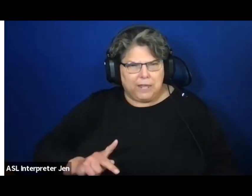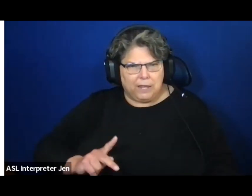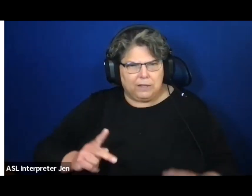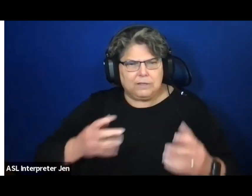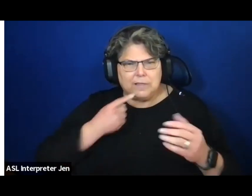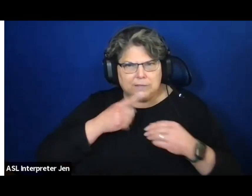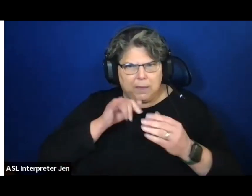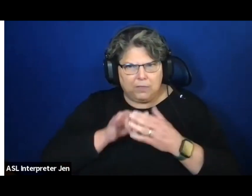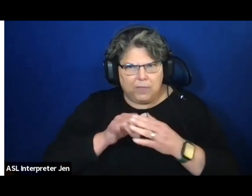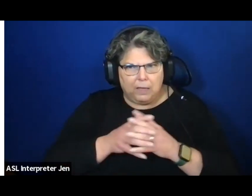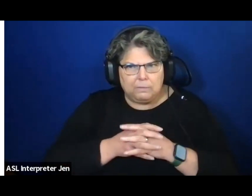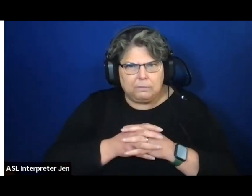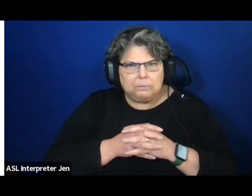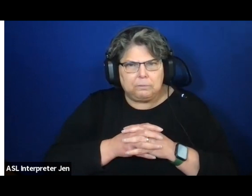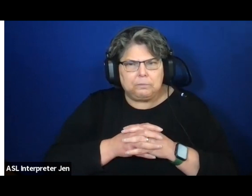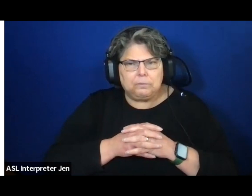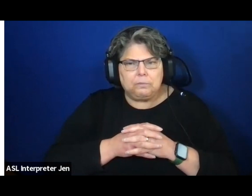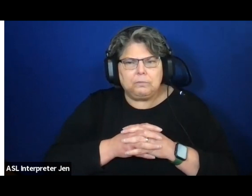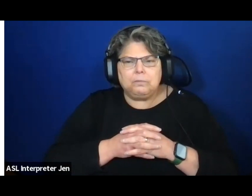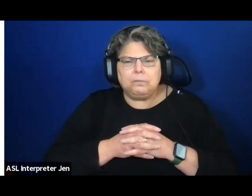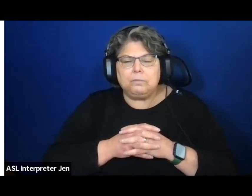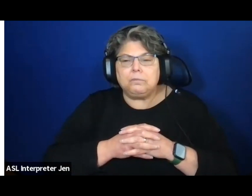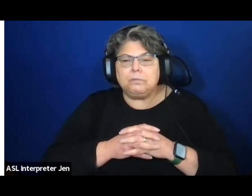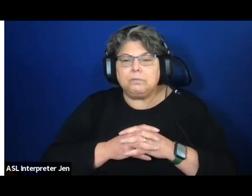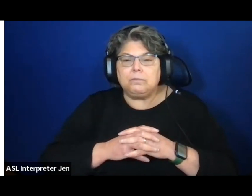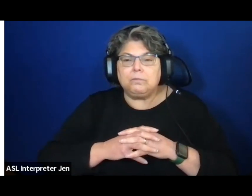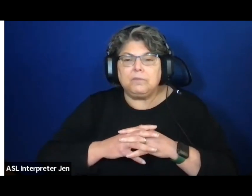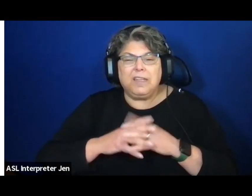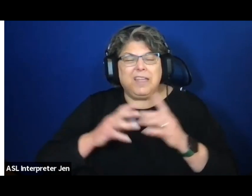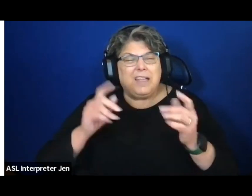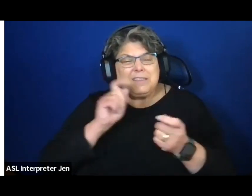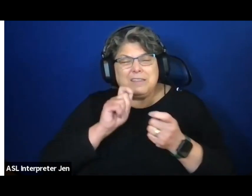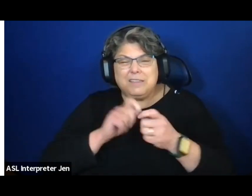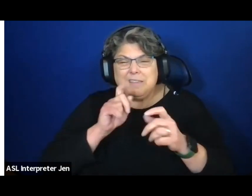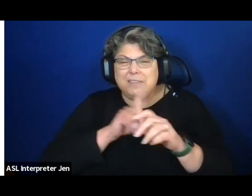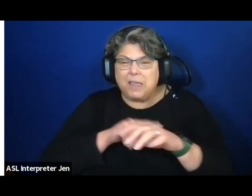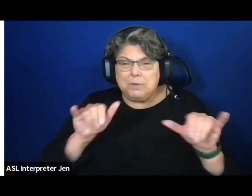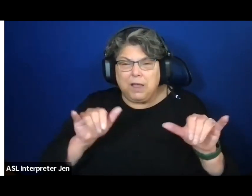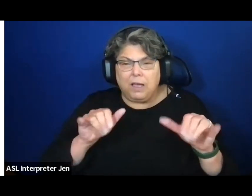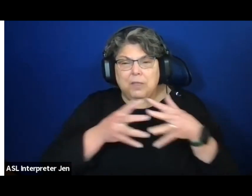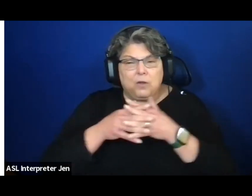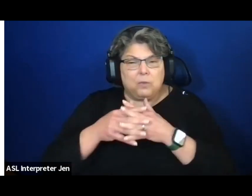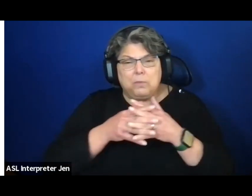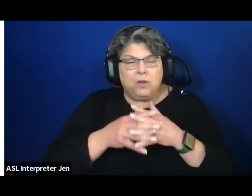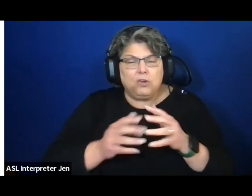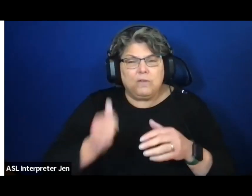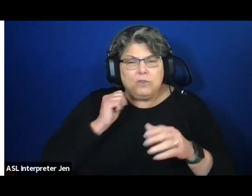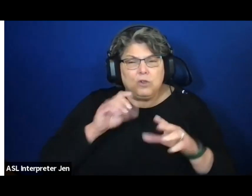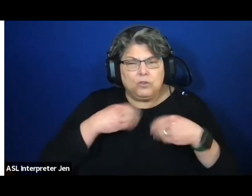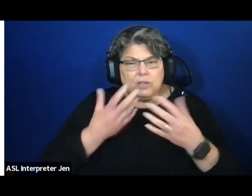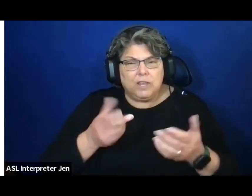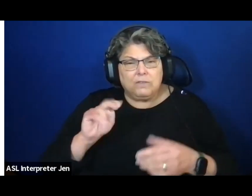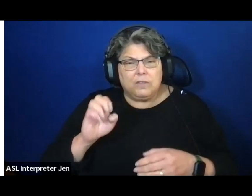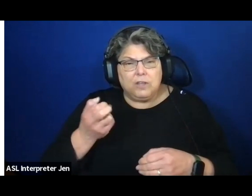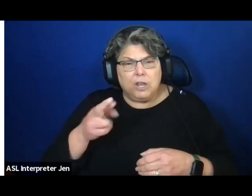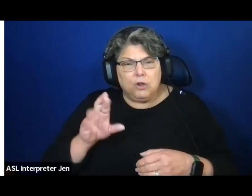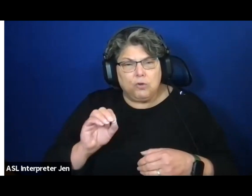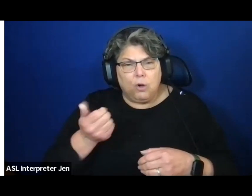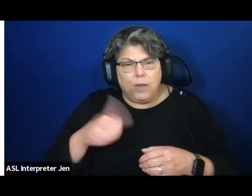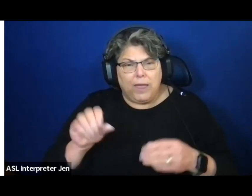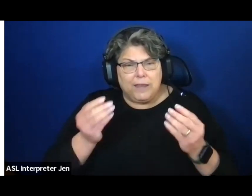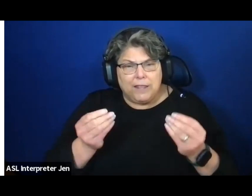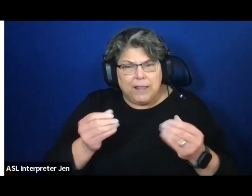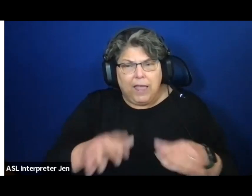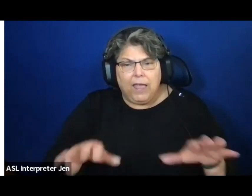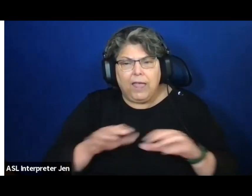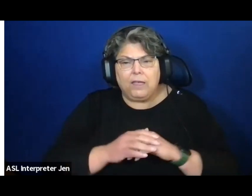Okay? At the very same time that America refused to give the Negro any land,